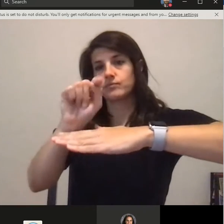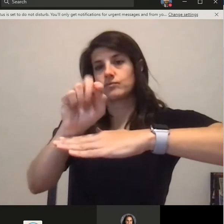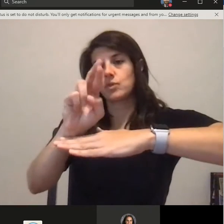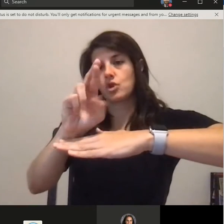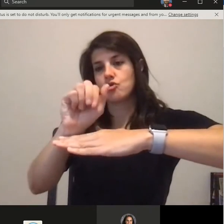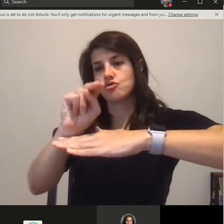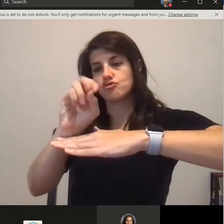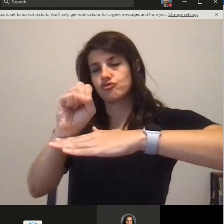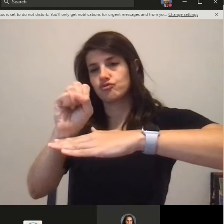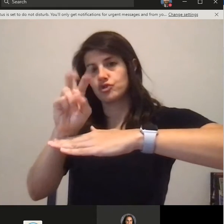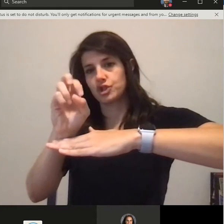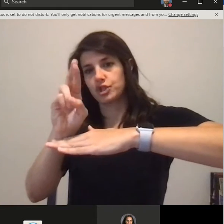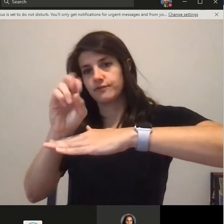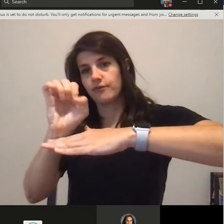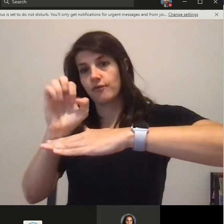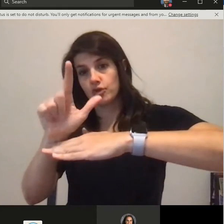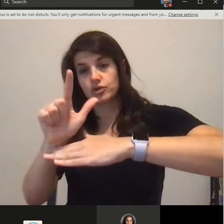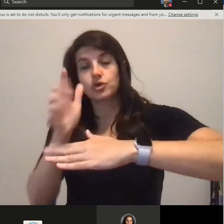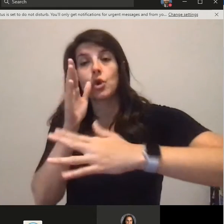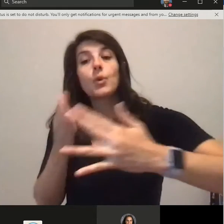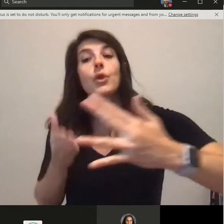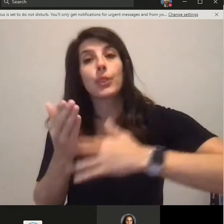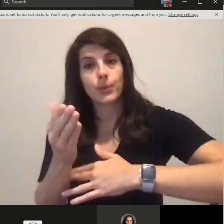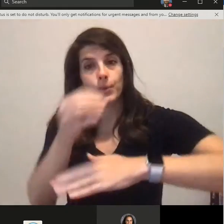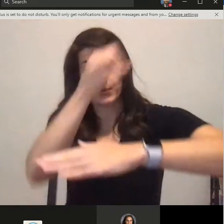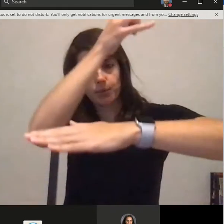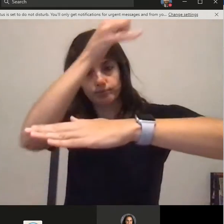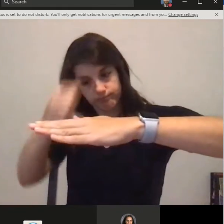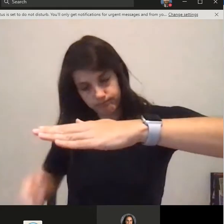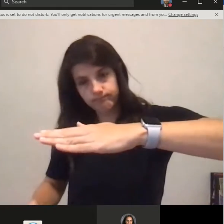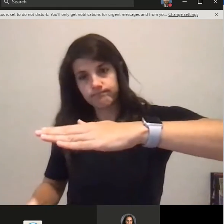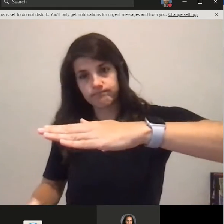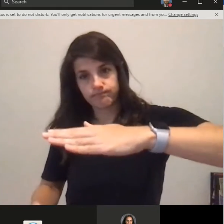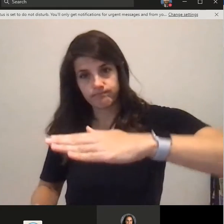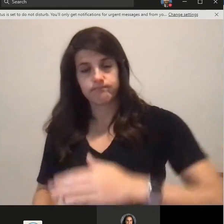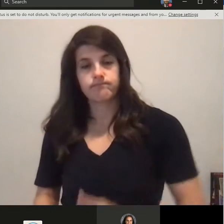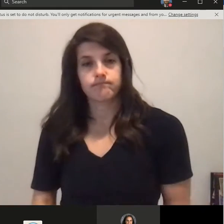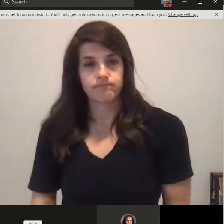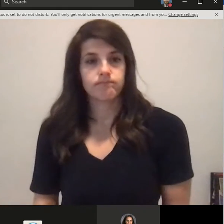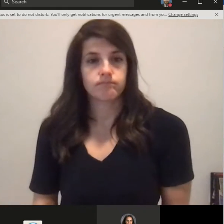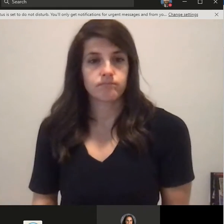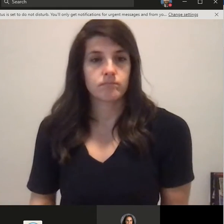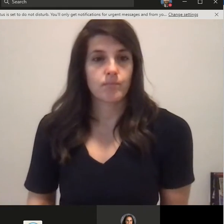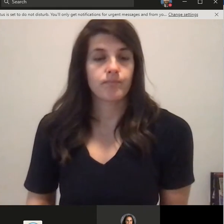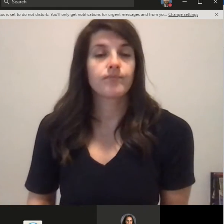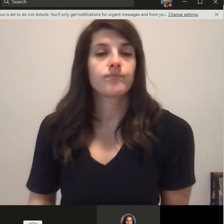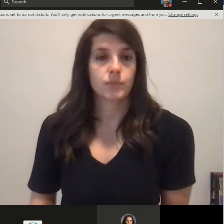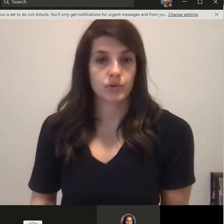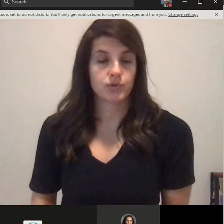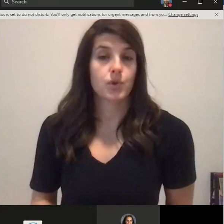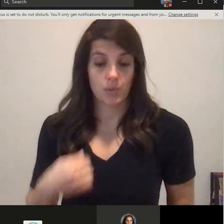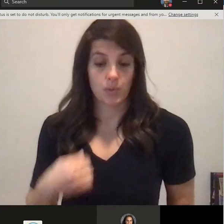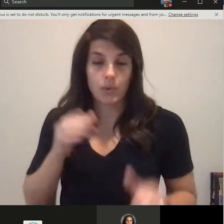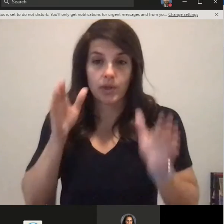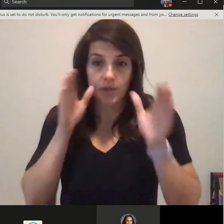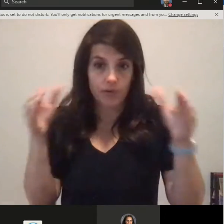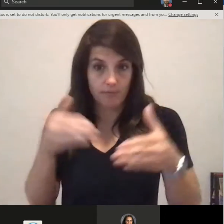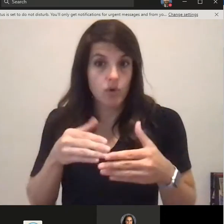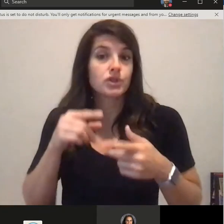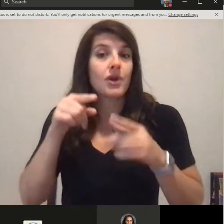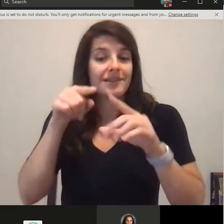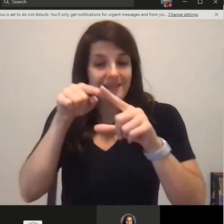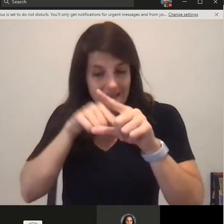cutting through those two parallel lines. We're looking at angles, so the measurements here. We're looking